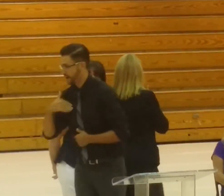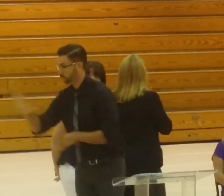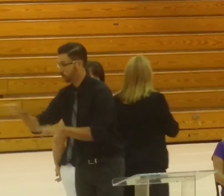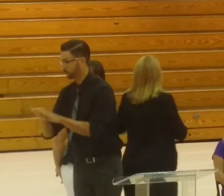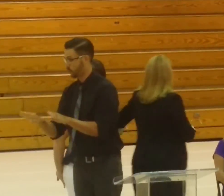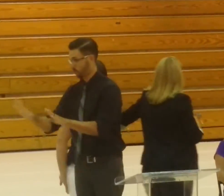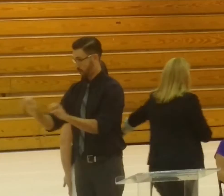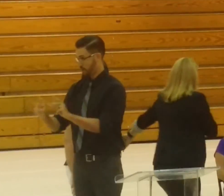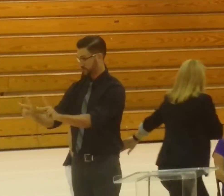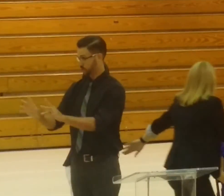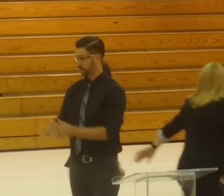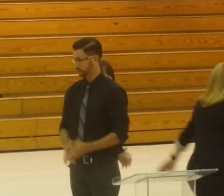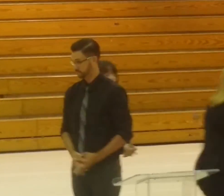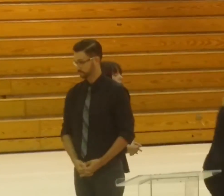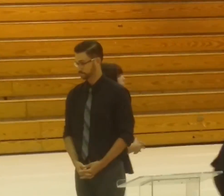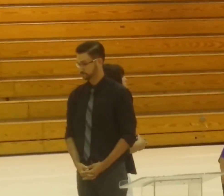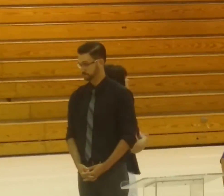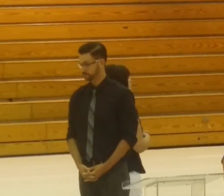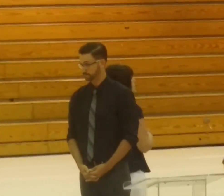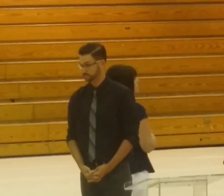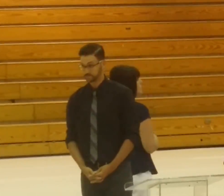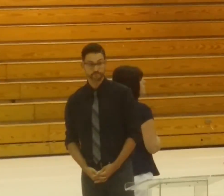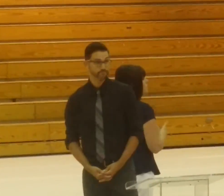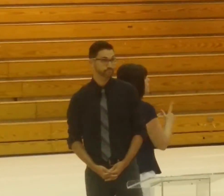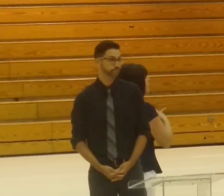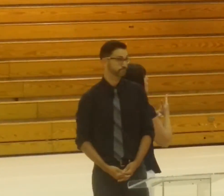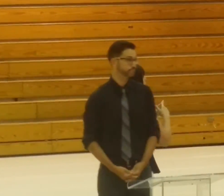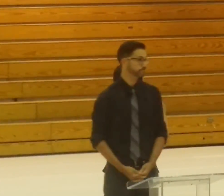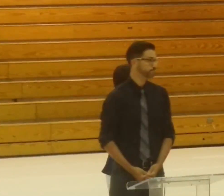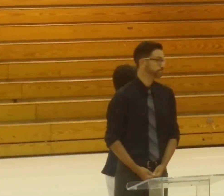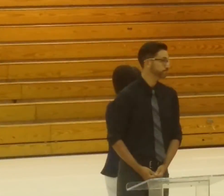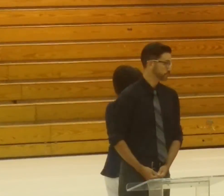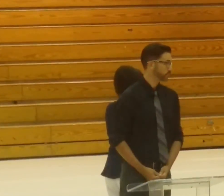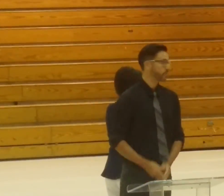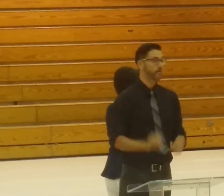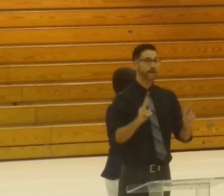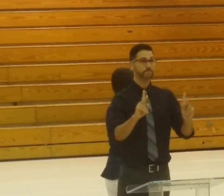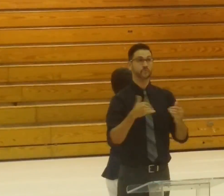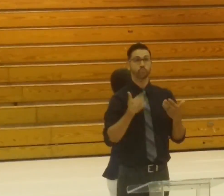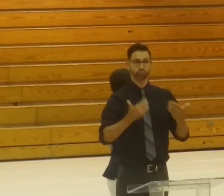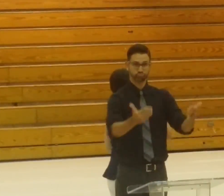And then Mr. Torlakson will have his chance to take the floor as well.